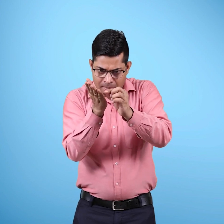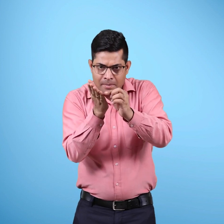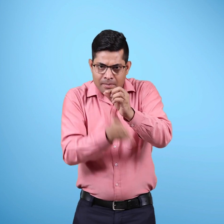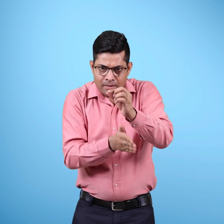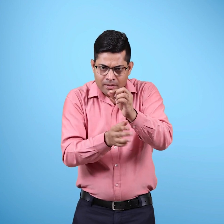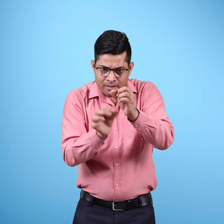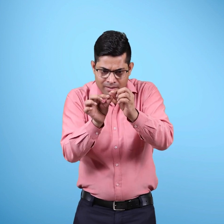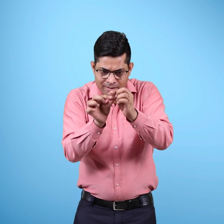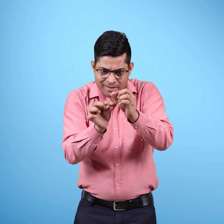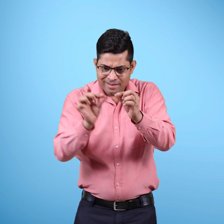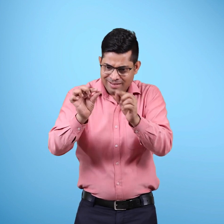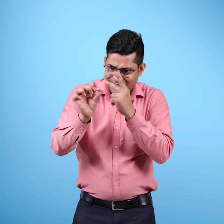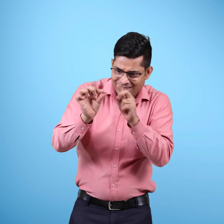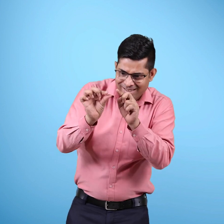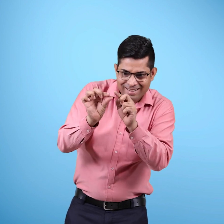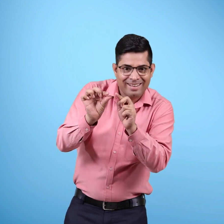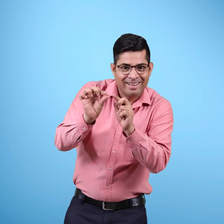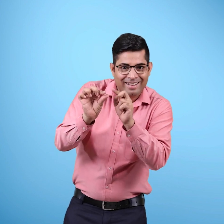enlarged view of open end of stem.